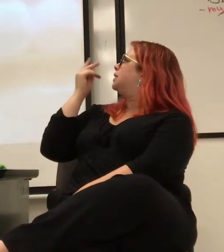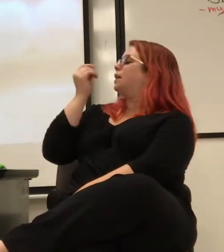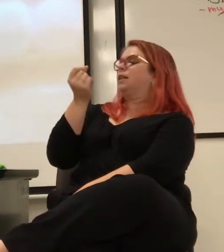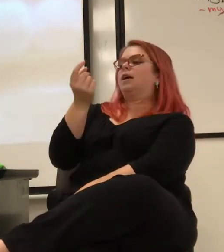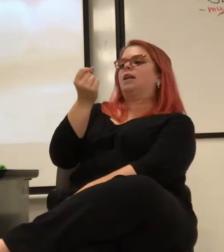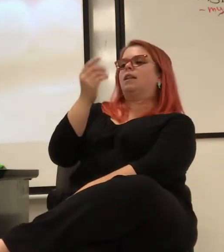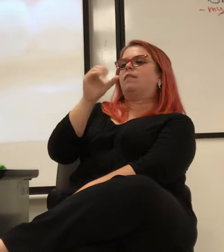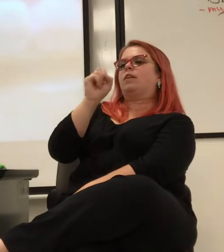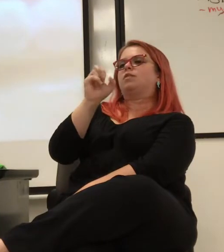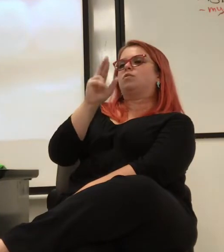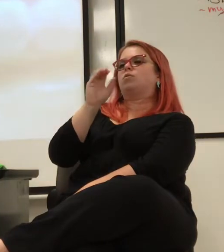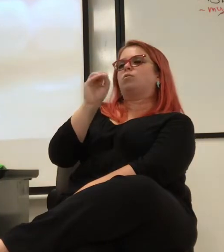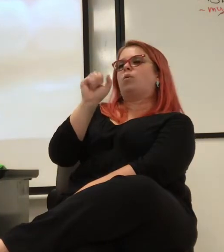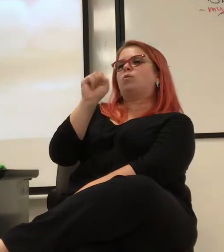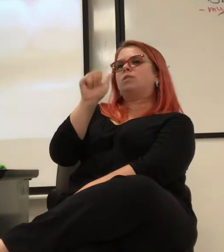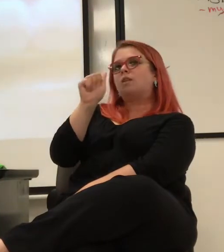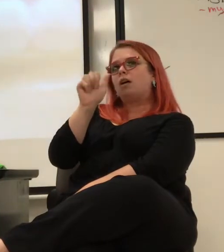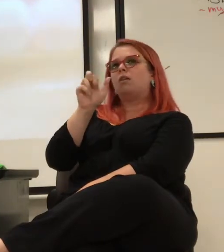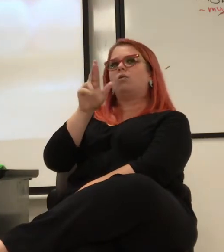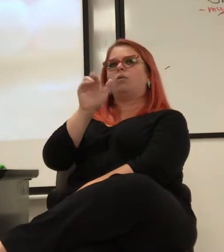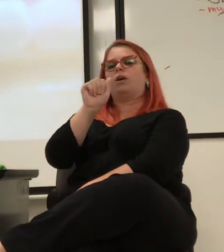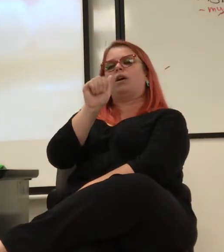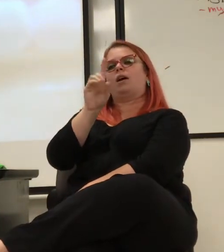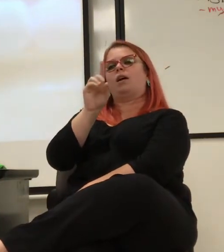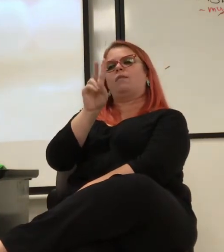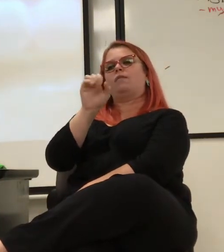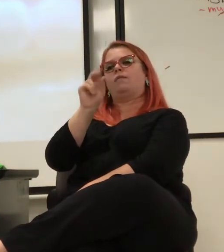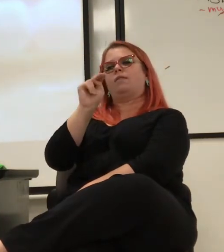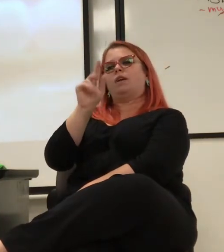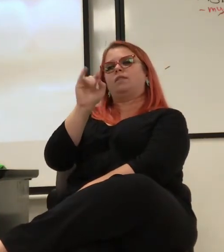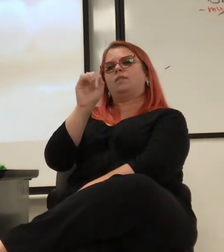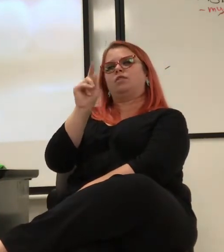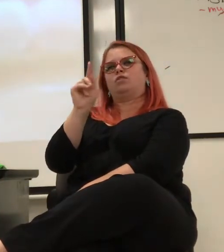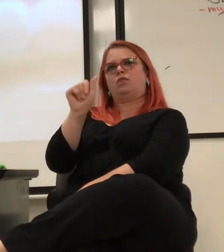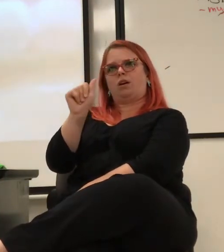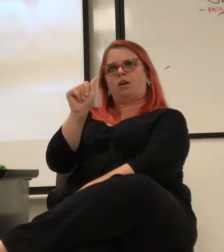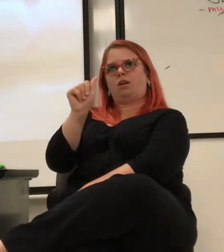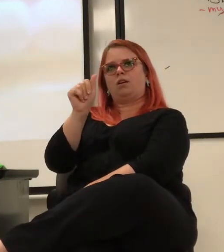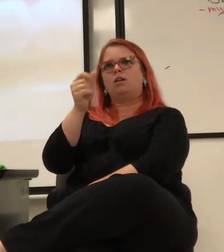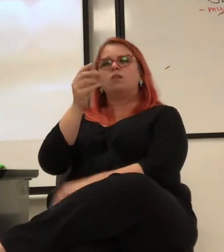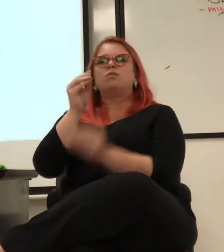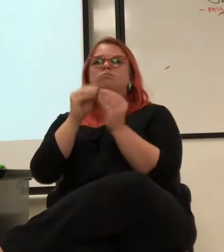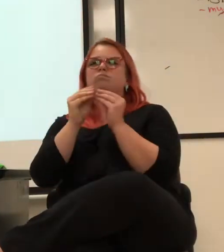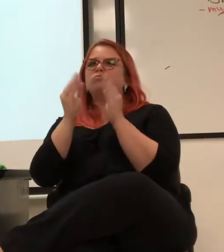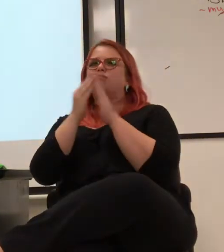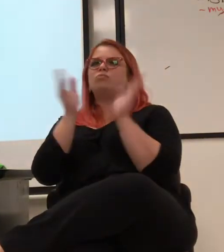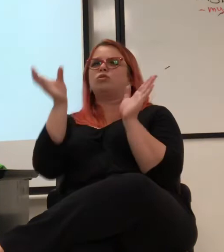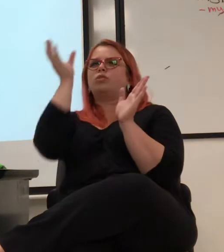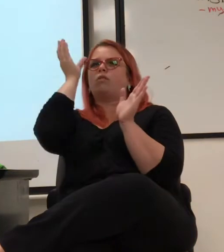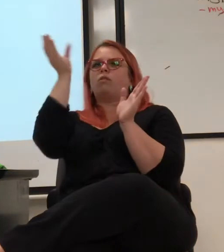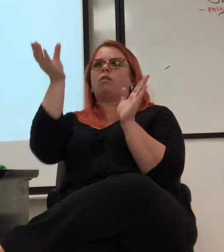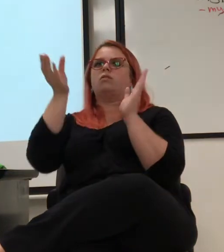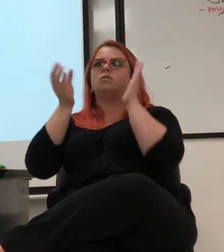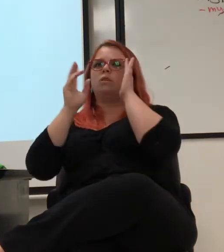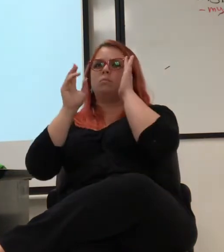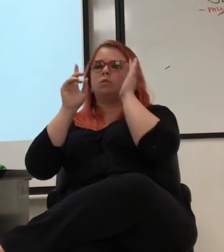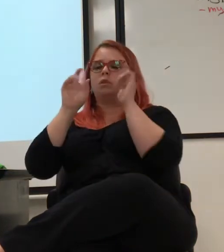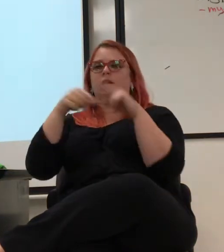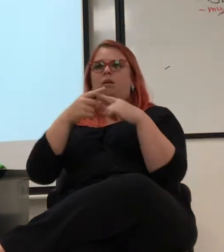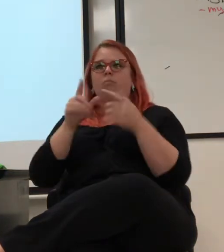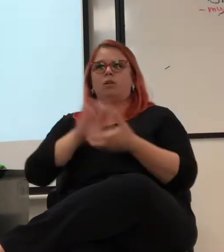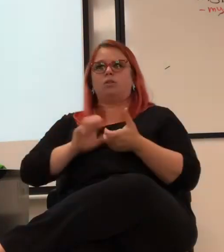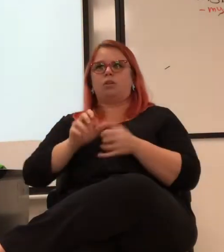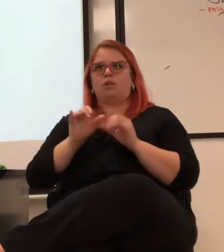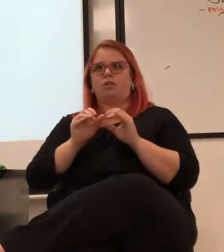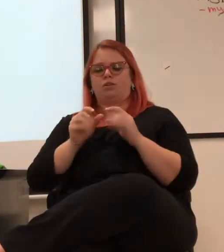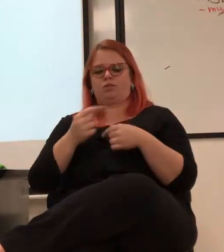serosa, or adventitia. Some more general concepts about the digestive tract.